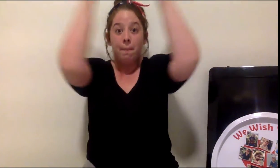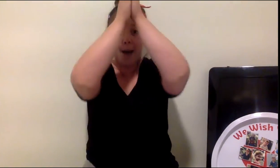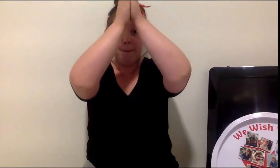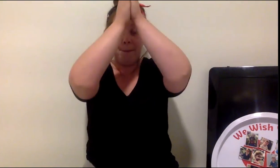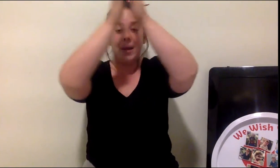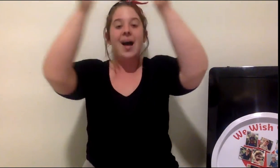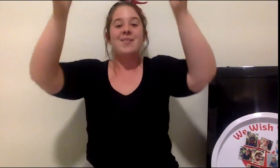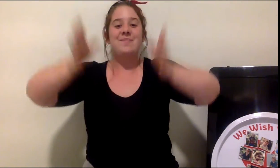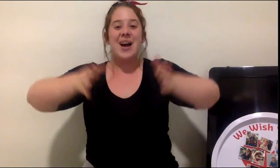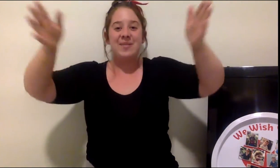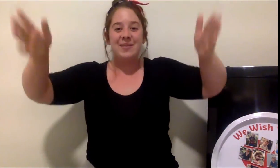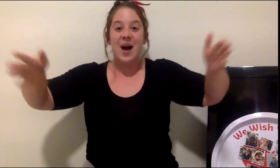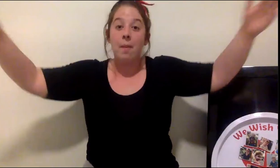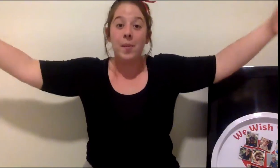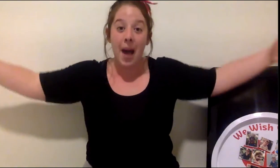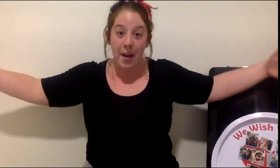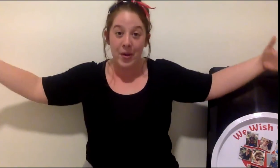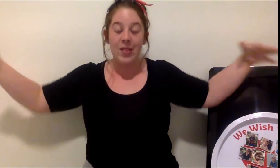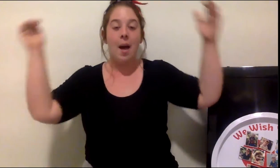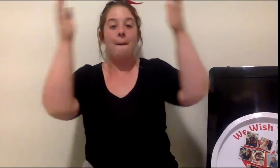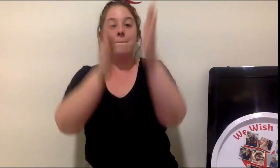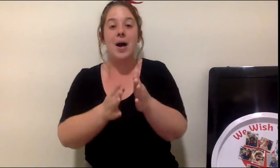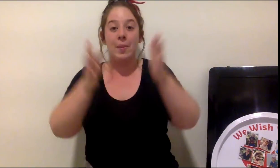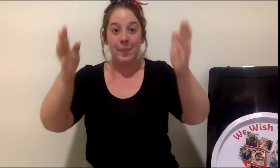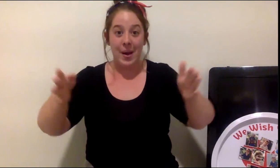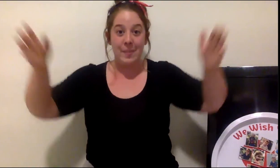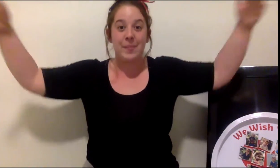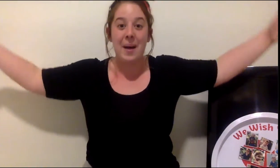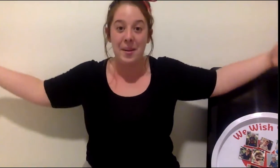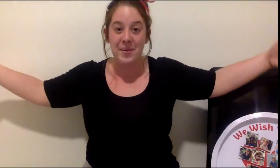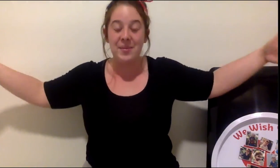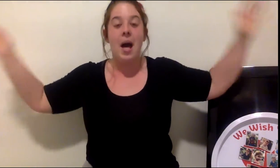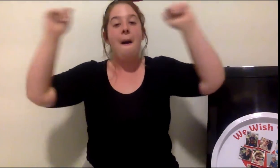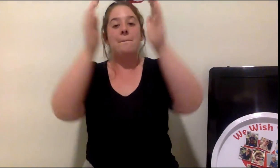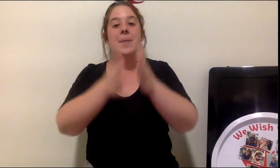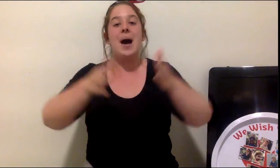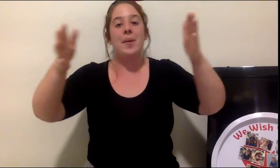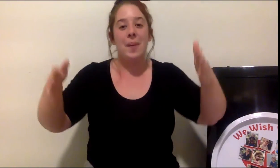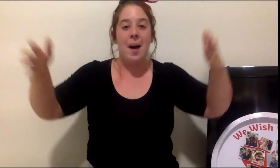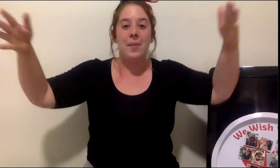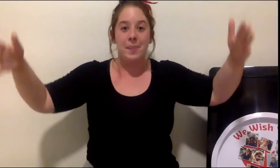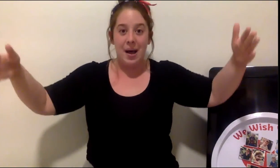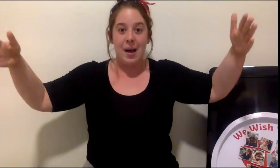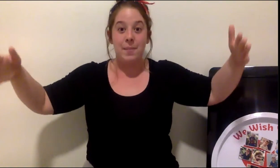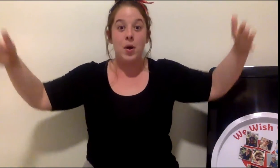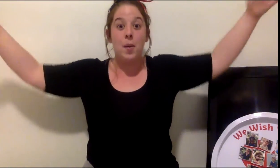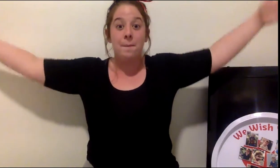pop. Bubble, bubble, bubble, bubble, bubble, bubble, bubble, bubble, bubble,